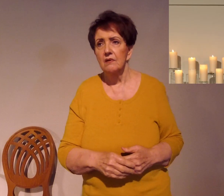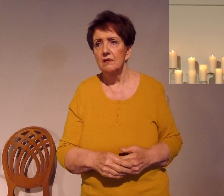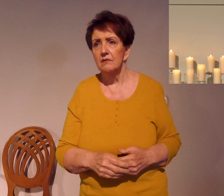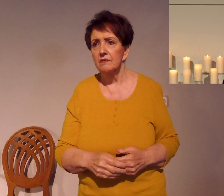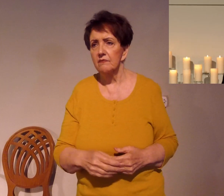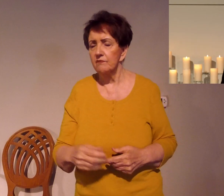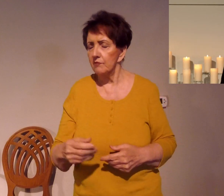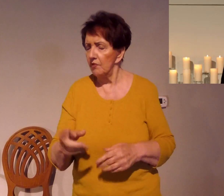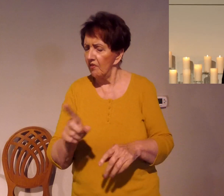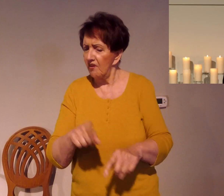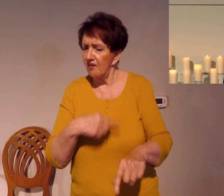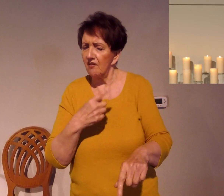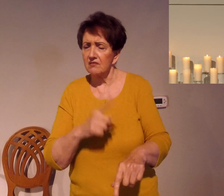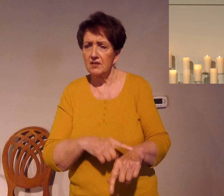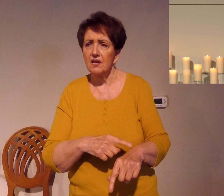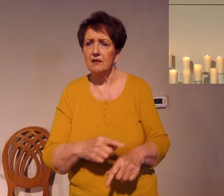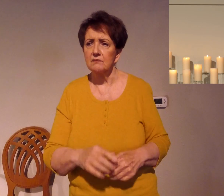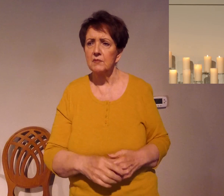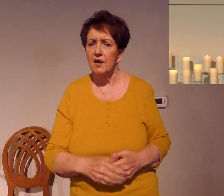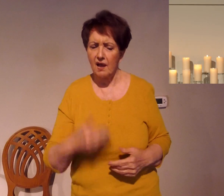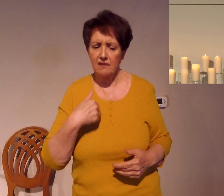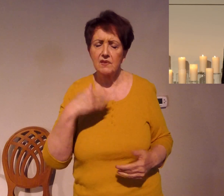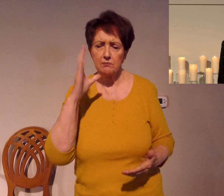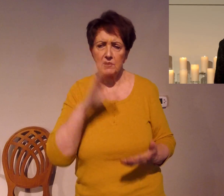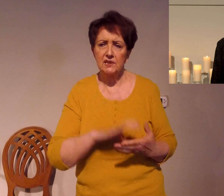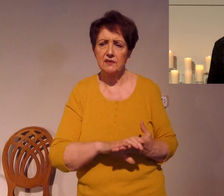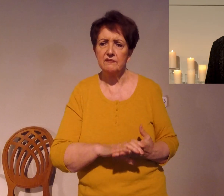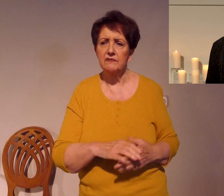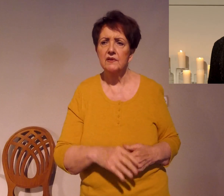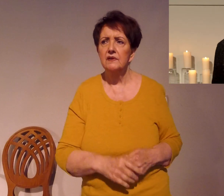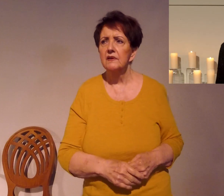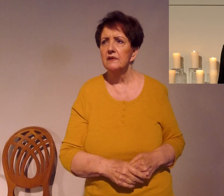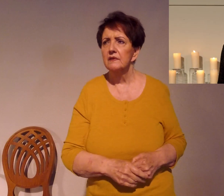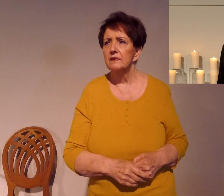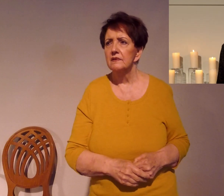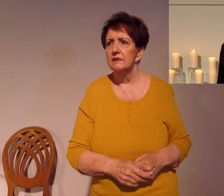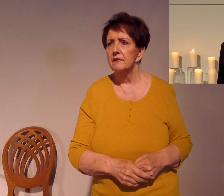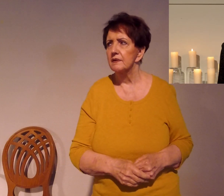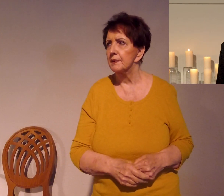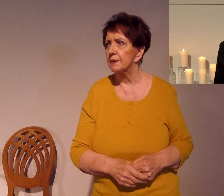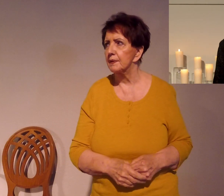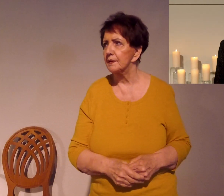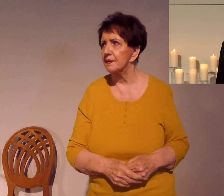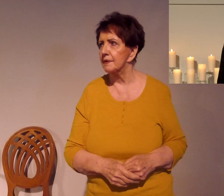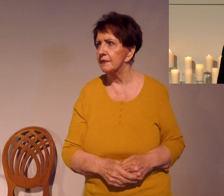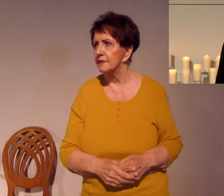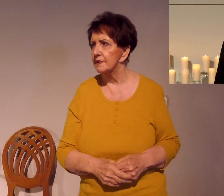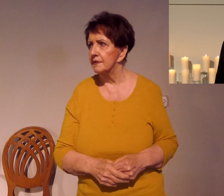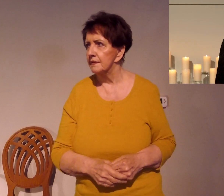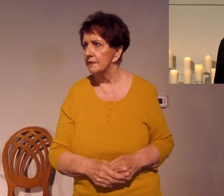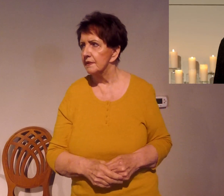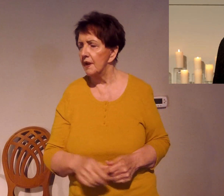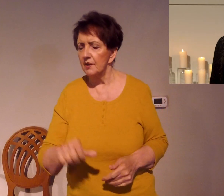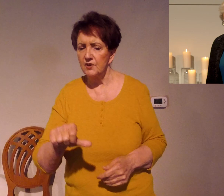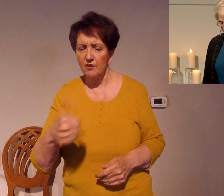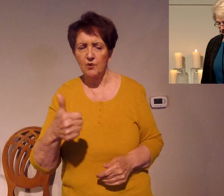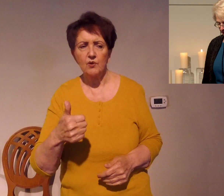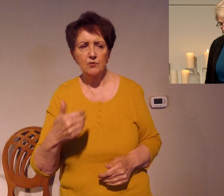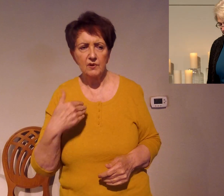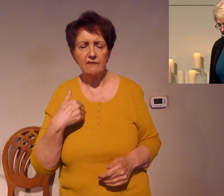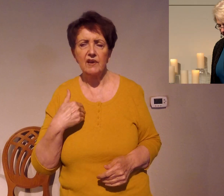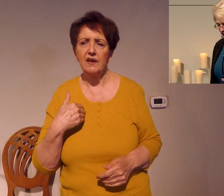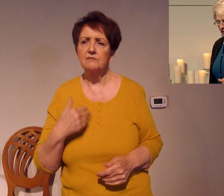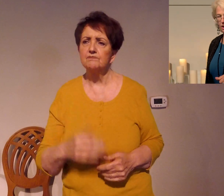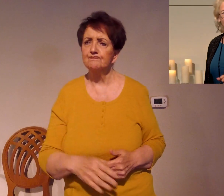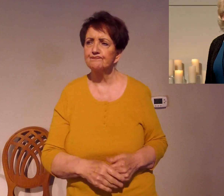time. And I carried that belief around. There's many beliefs. Oh, and this is another one that I've had, which I am